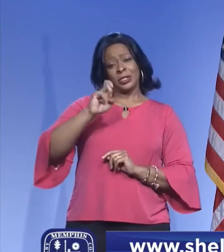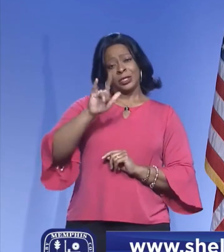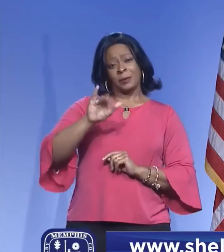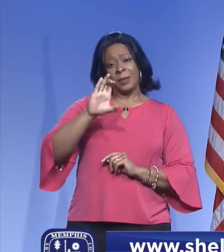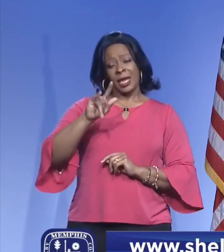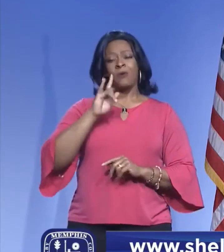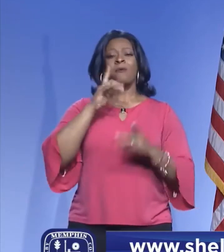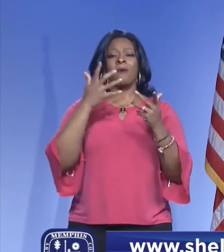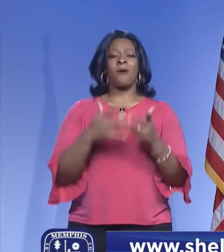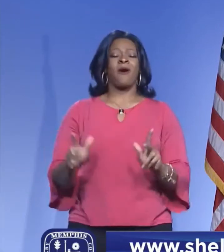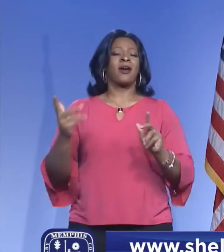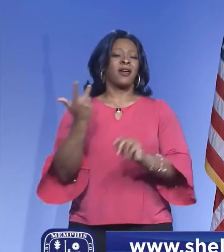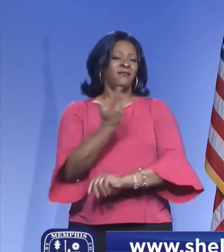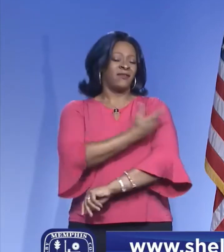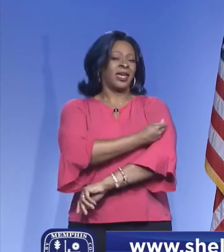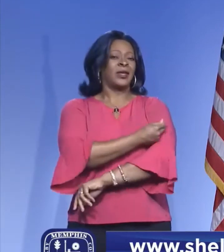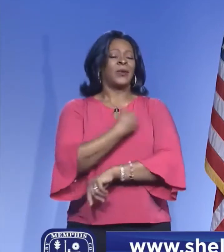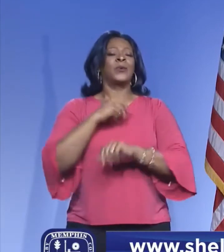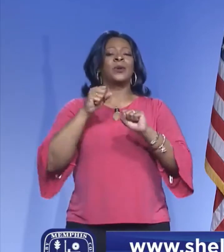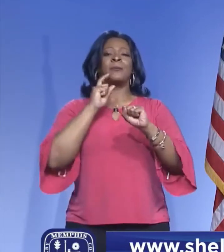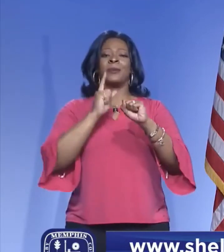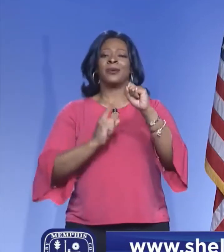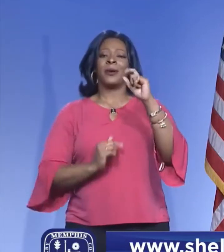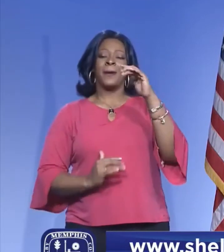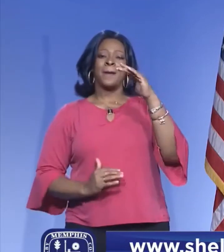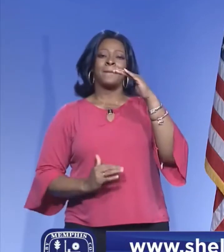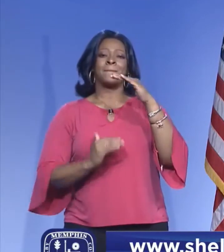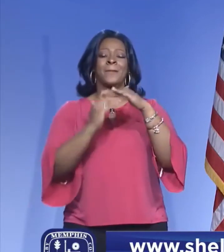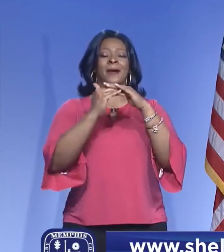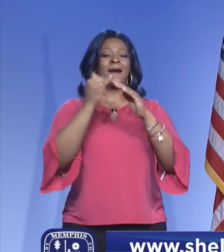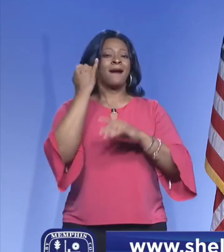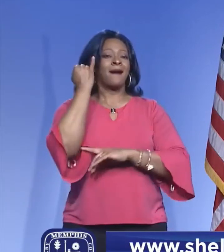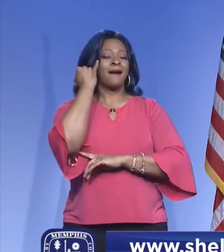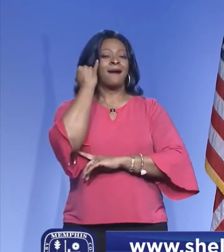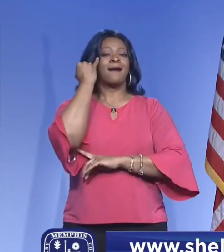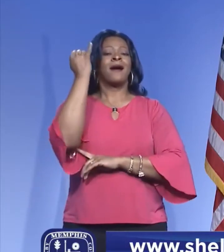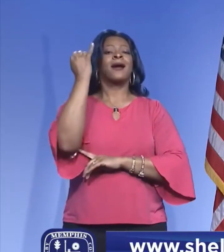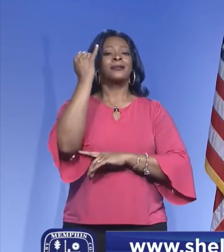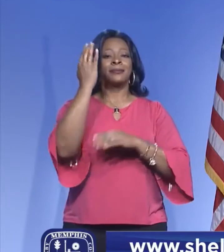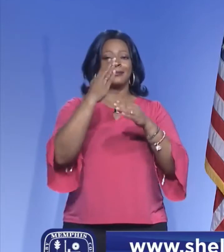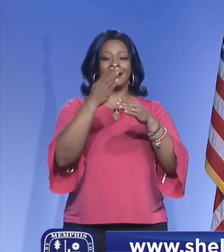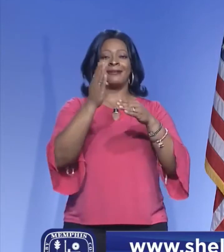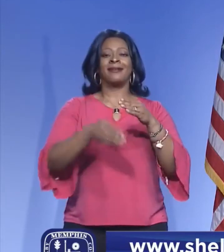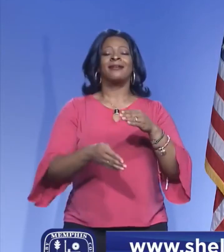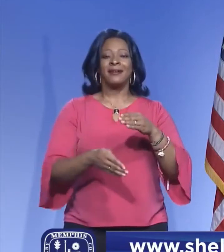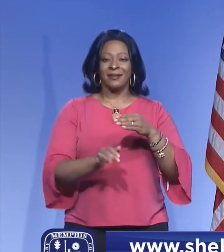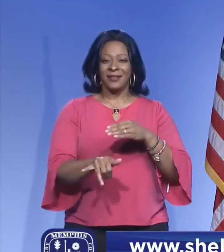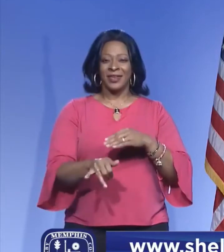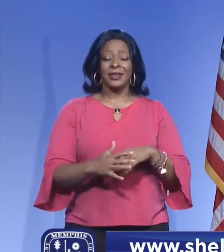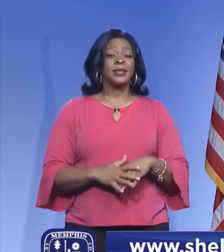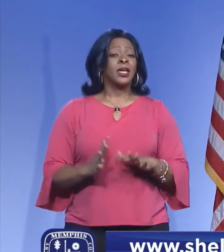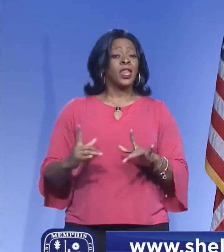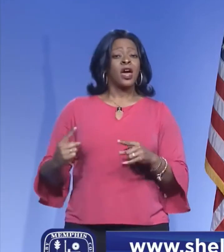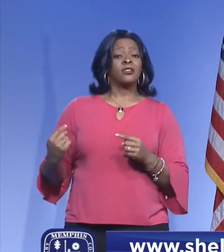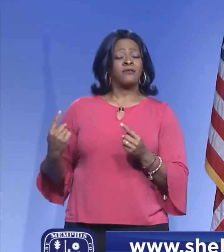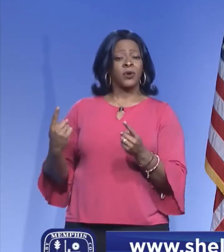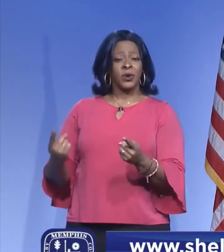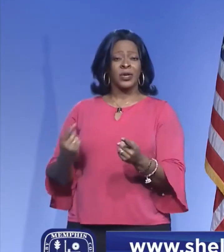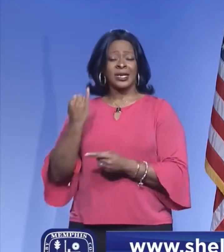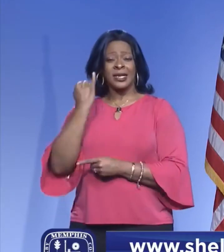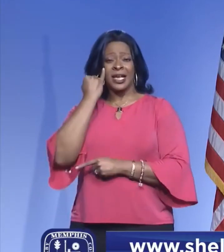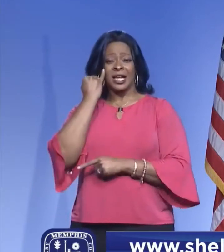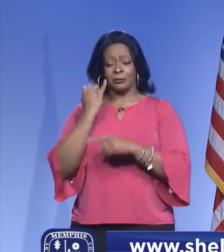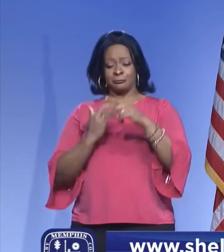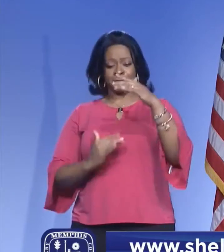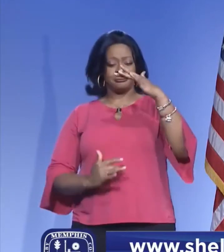be vaccinated, and therefore we'd be approaching the concept of herd immunity. As far as if we reach the